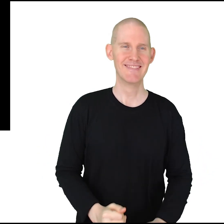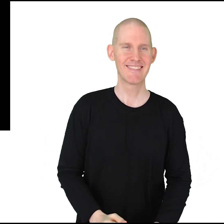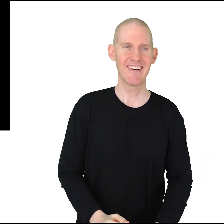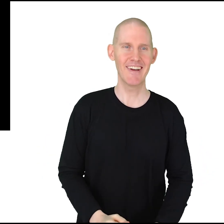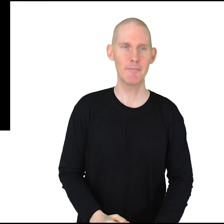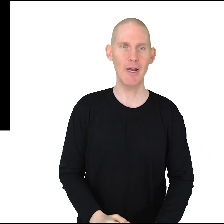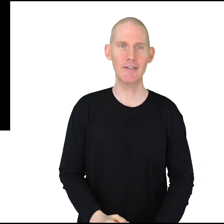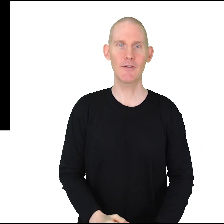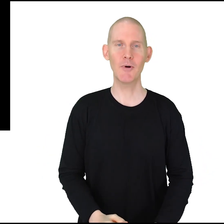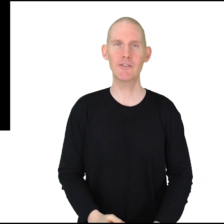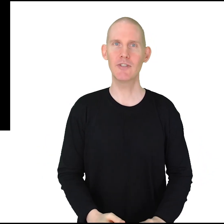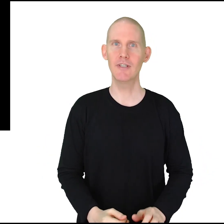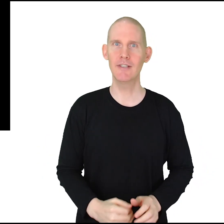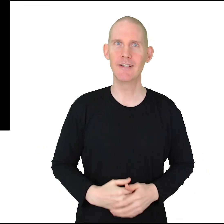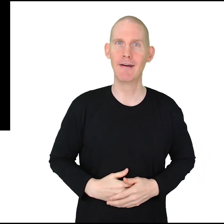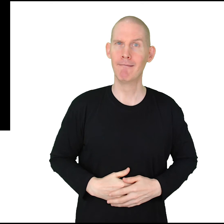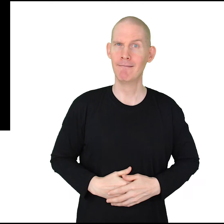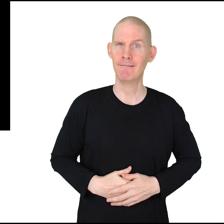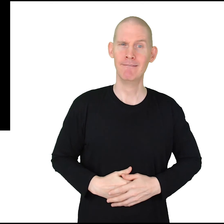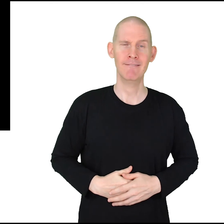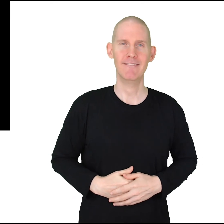All right, back to the question.